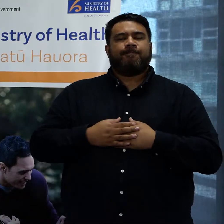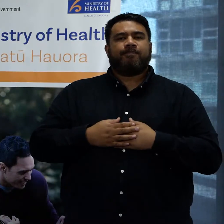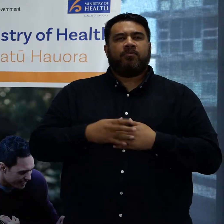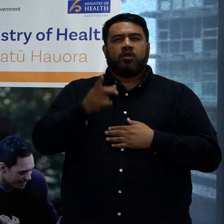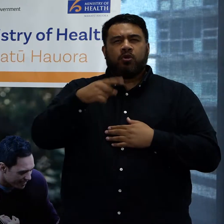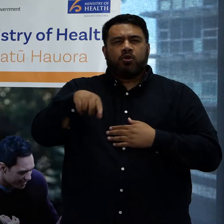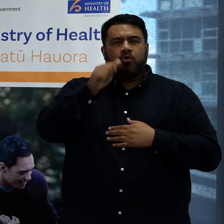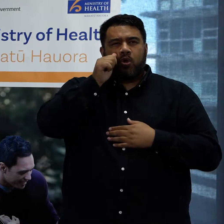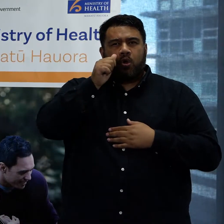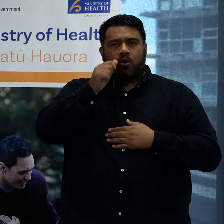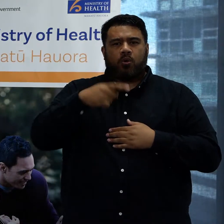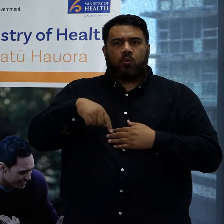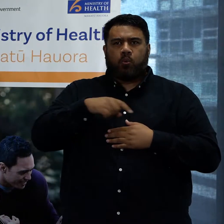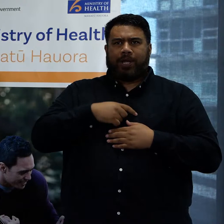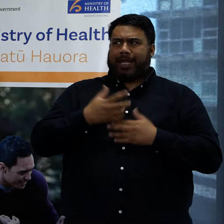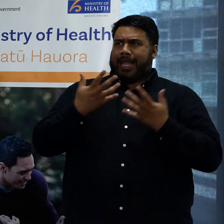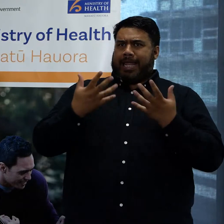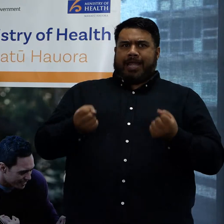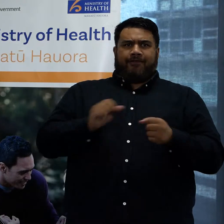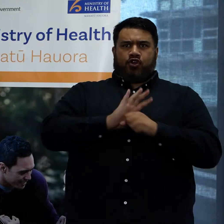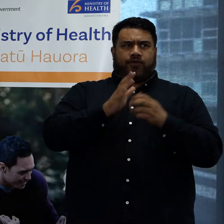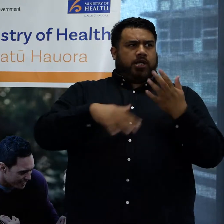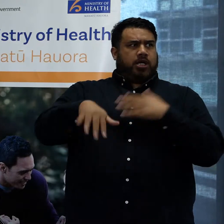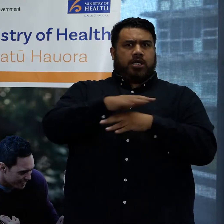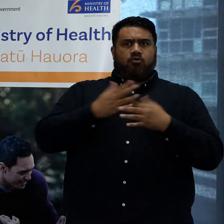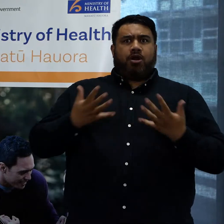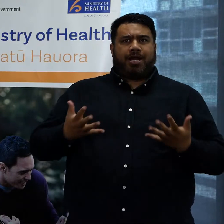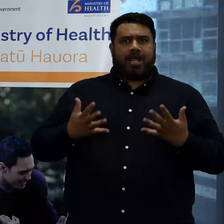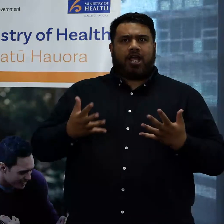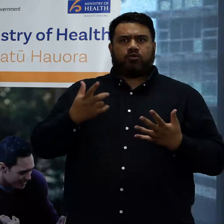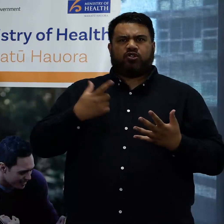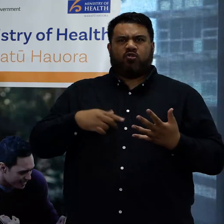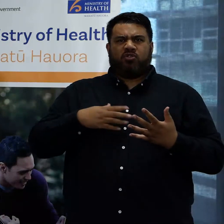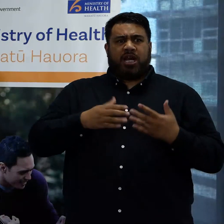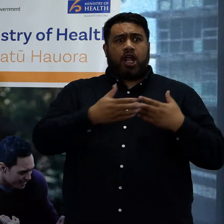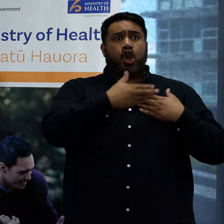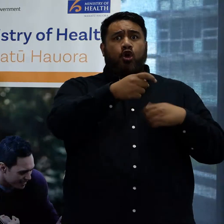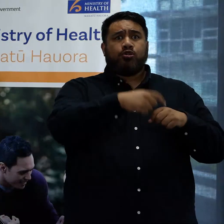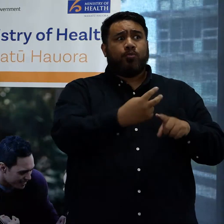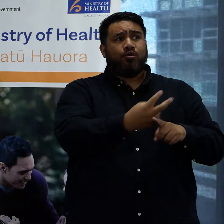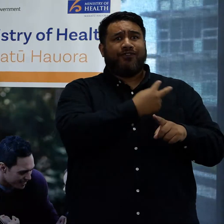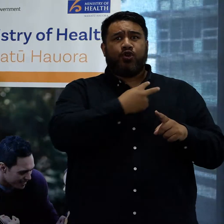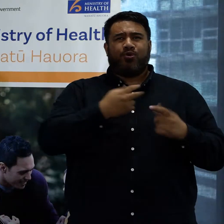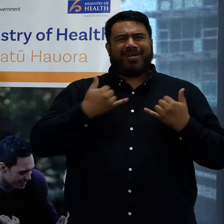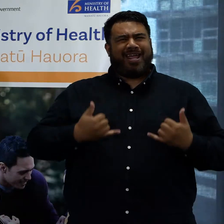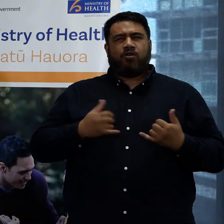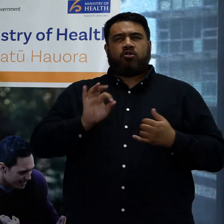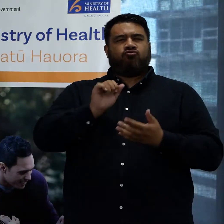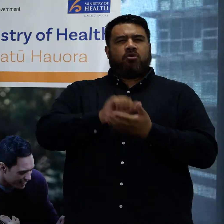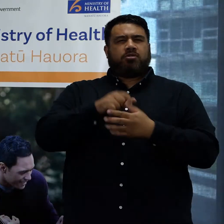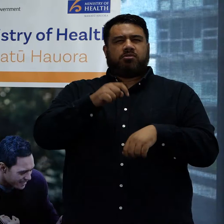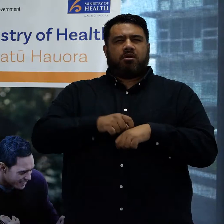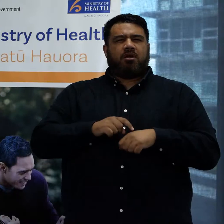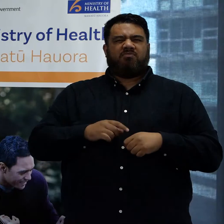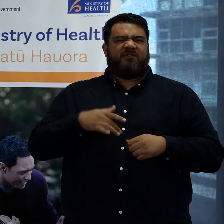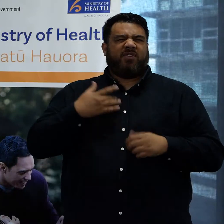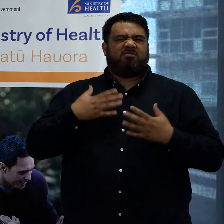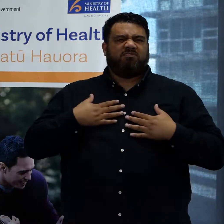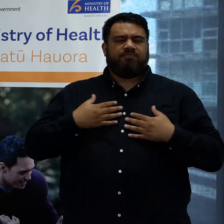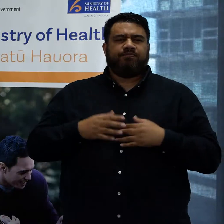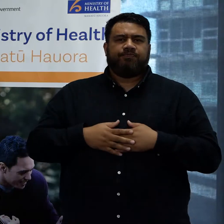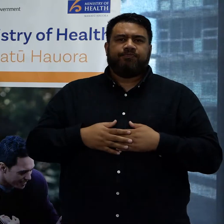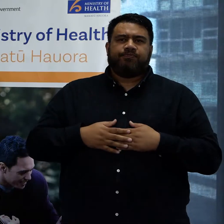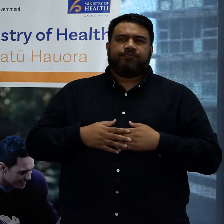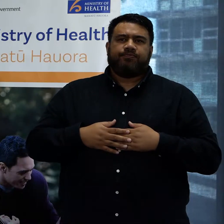know, actively in the middle of of dealing with this current pandemic, my feeling is that now is not the best time for that more